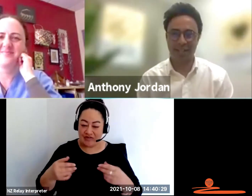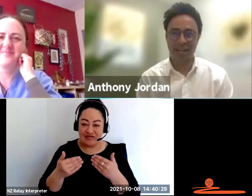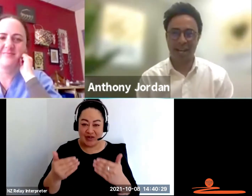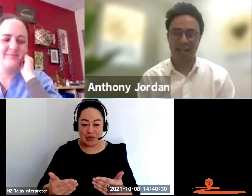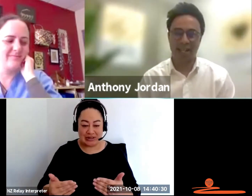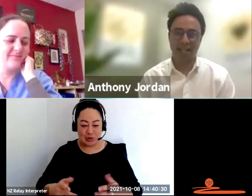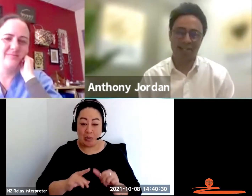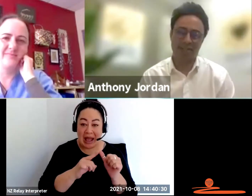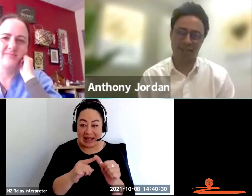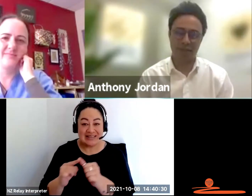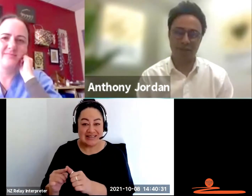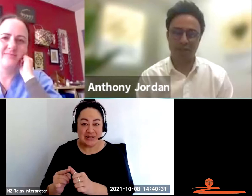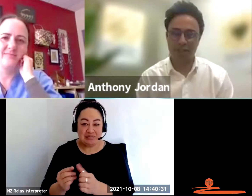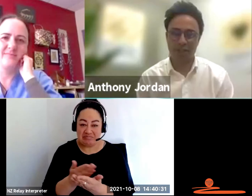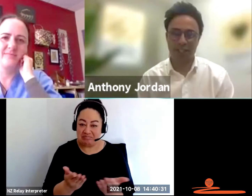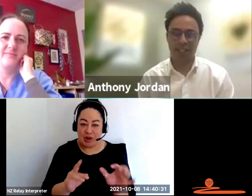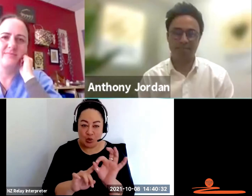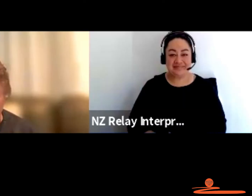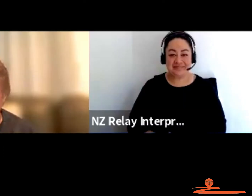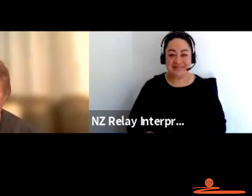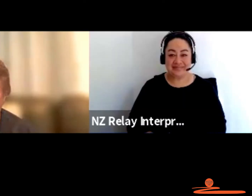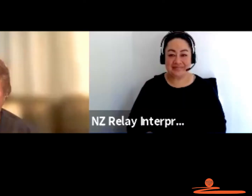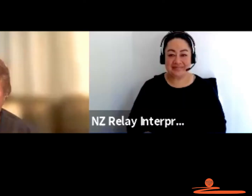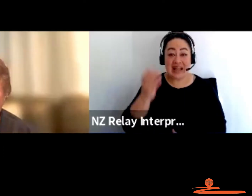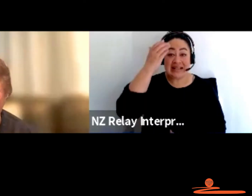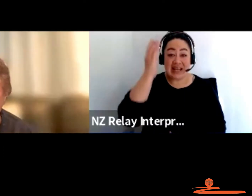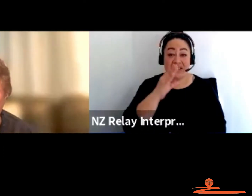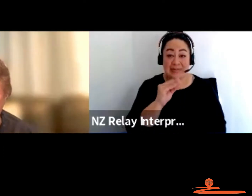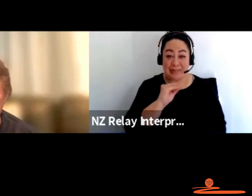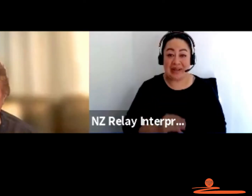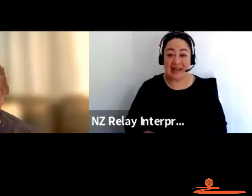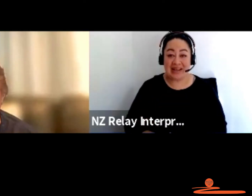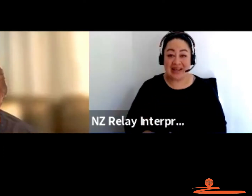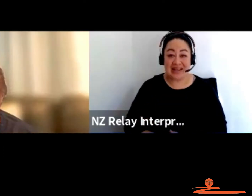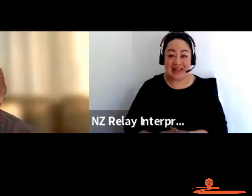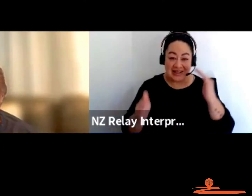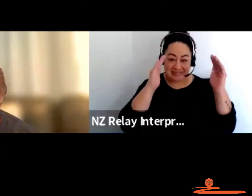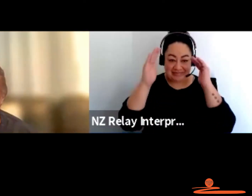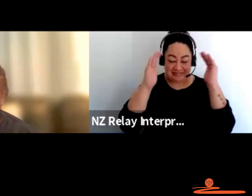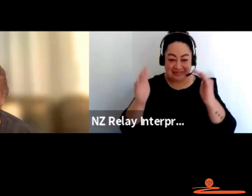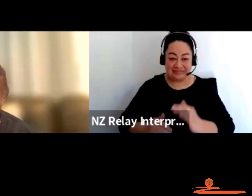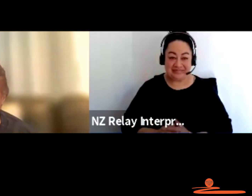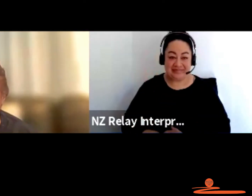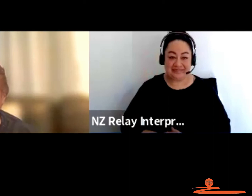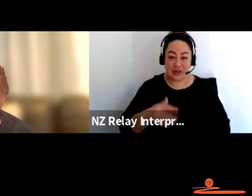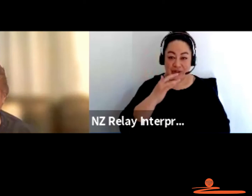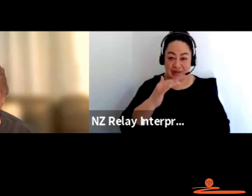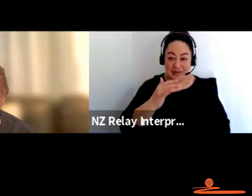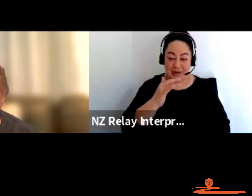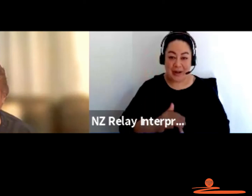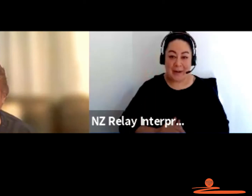to answer those for you today. Kia ora korua mō tō mahi